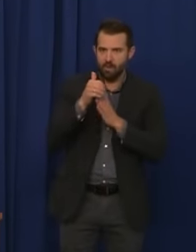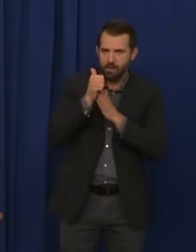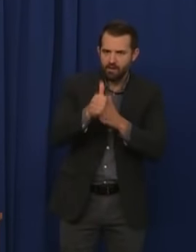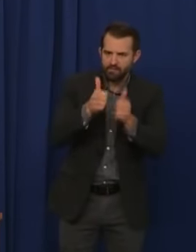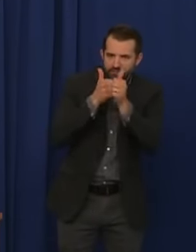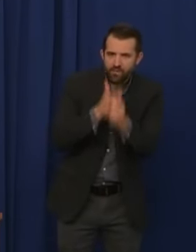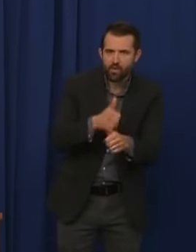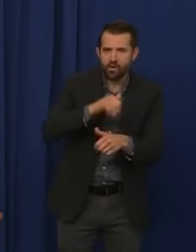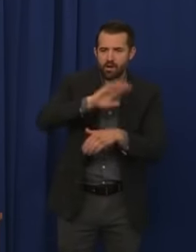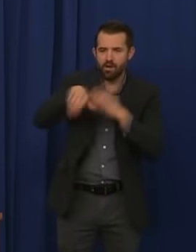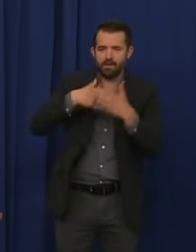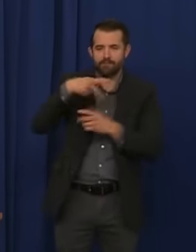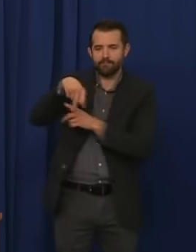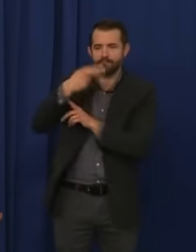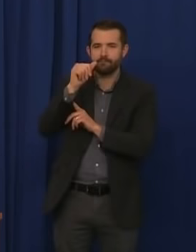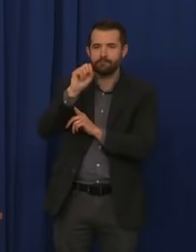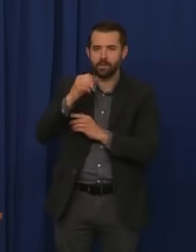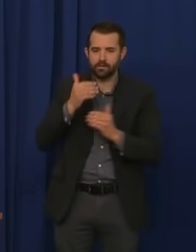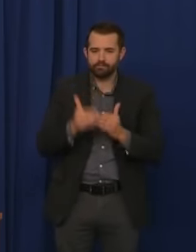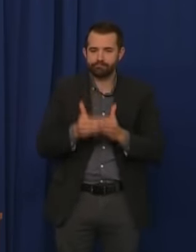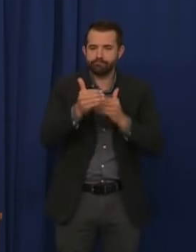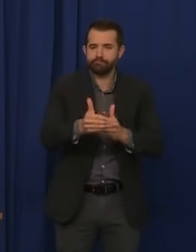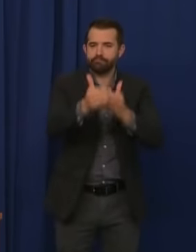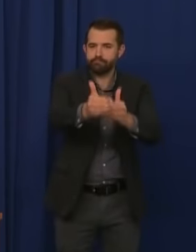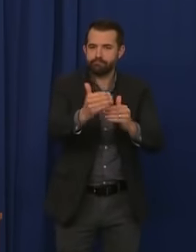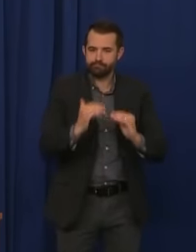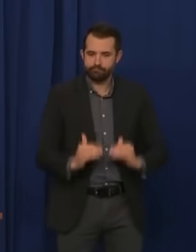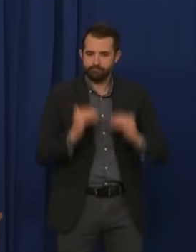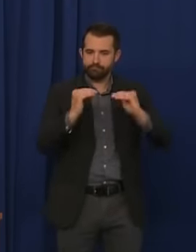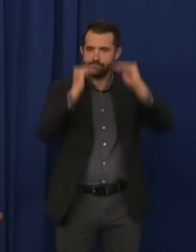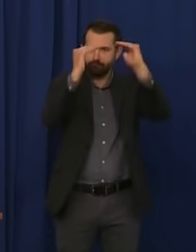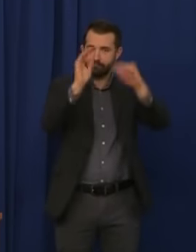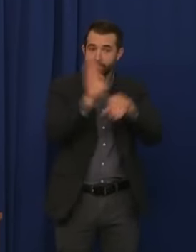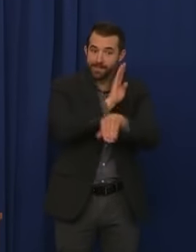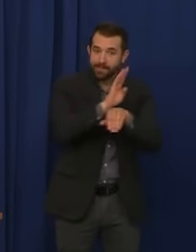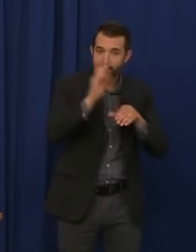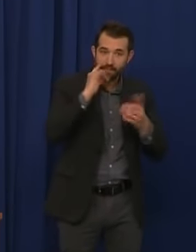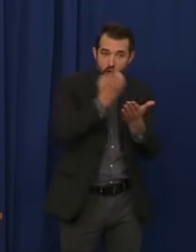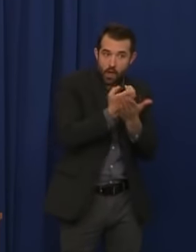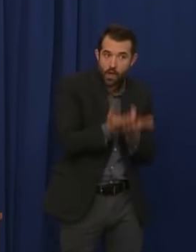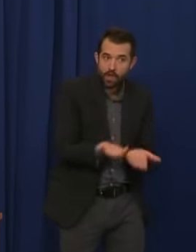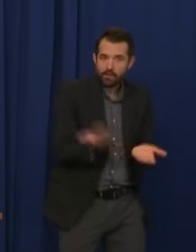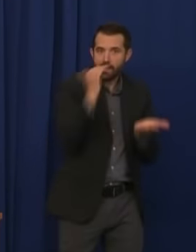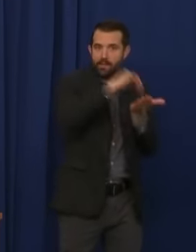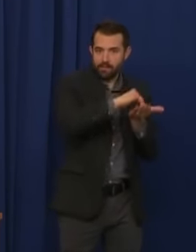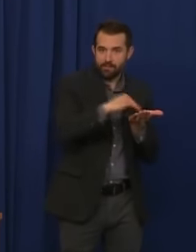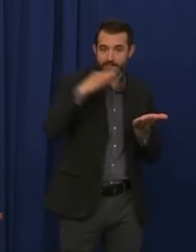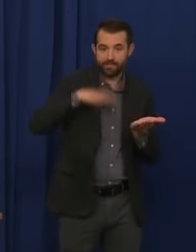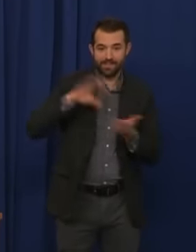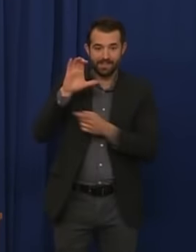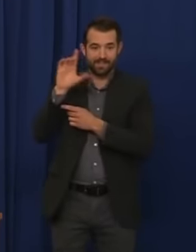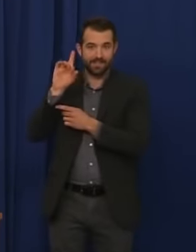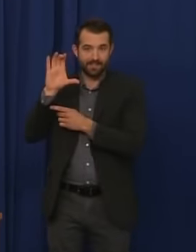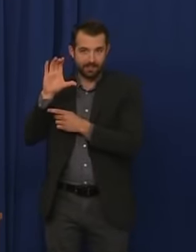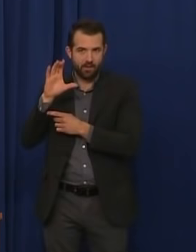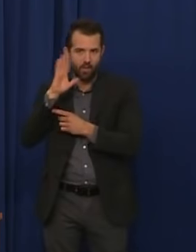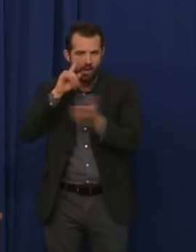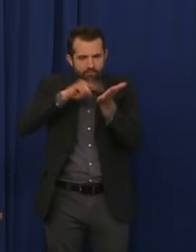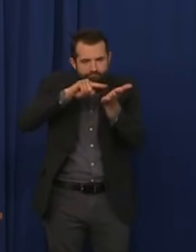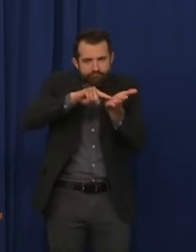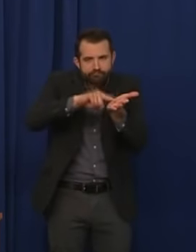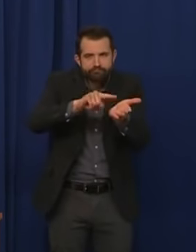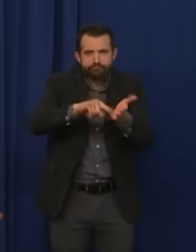of the economy. In its planning, the Maine CDC will also develop measures to detect a resurgence in